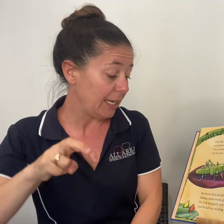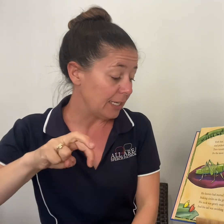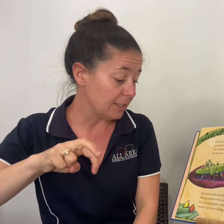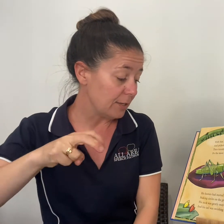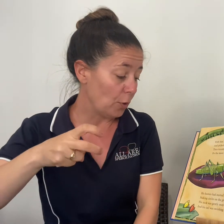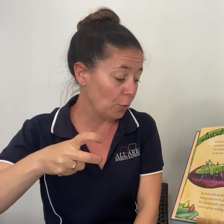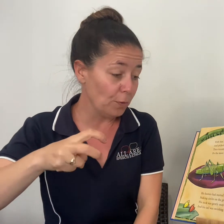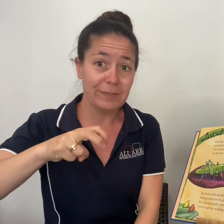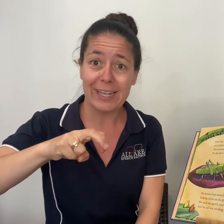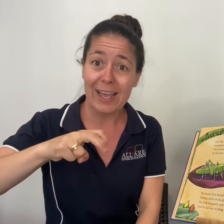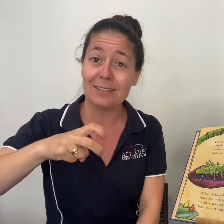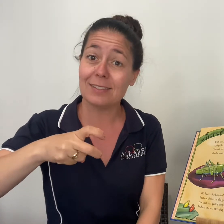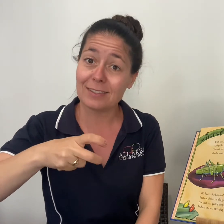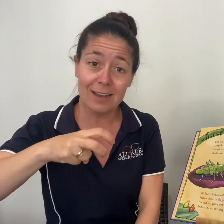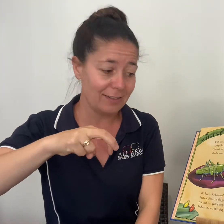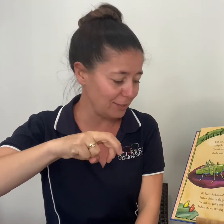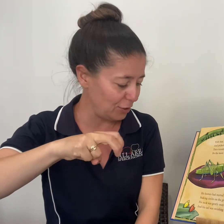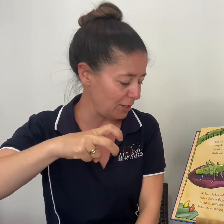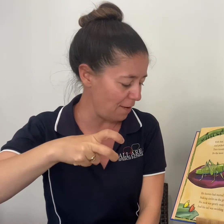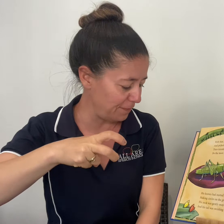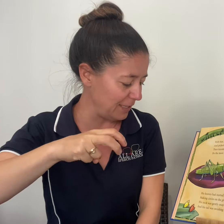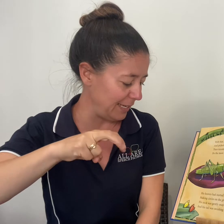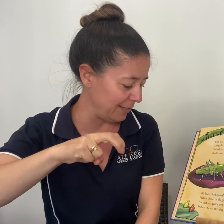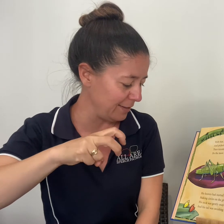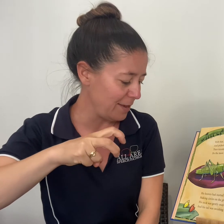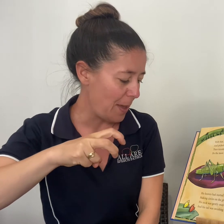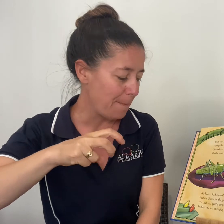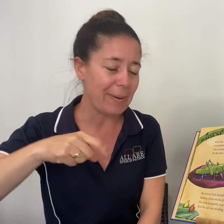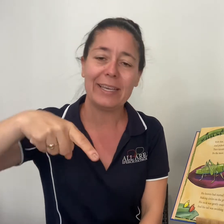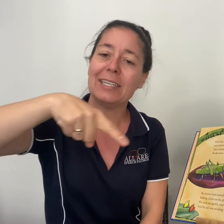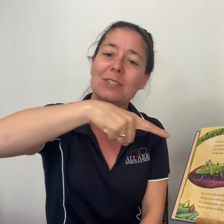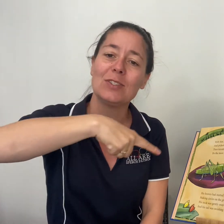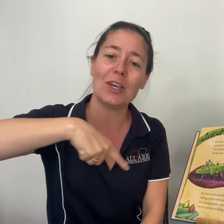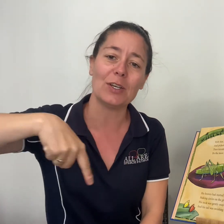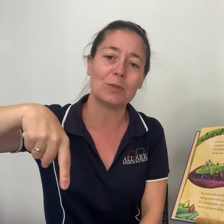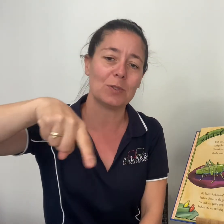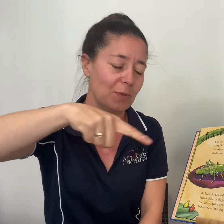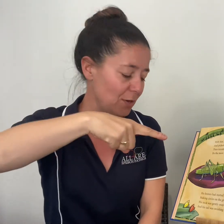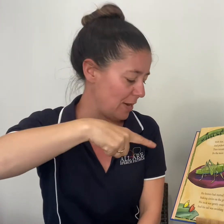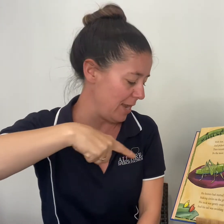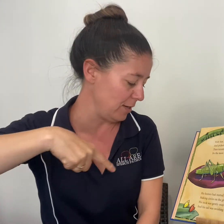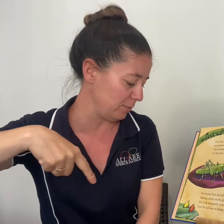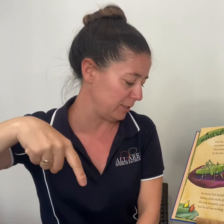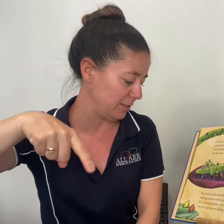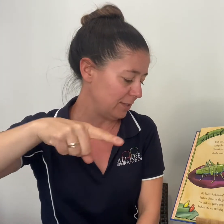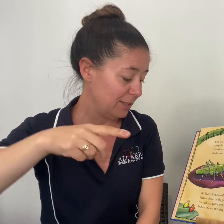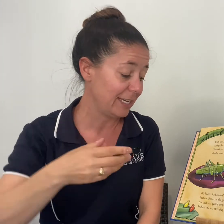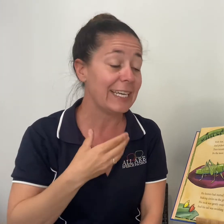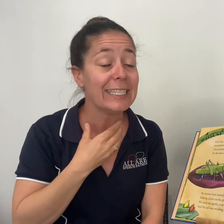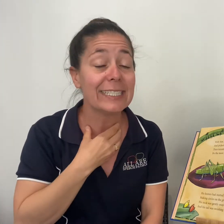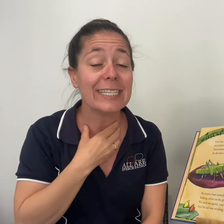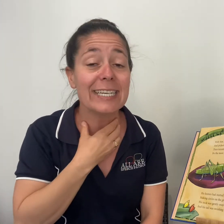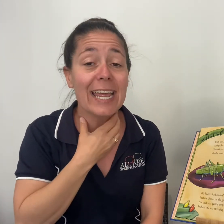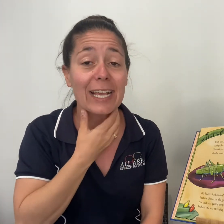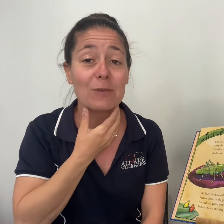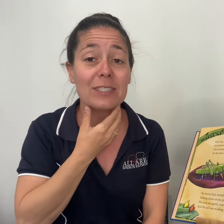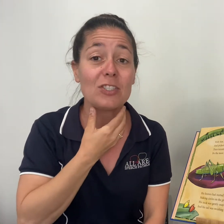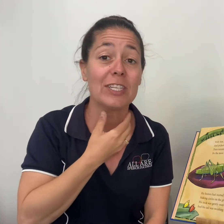His hoofs had started shuffling, making circles on the ground. His neck was